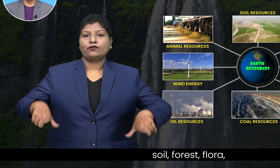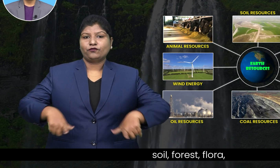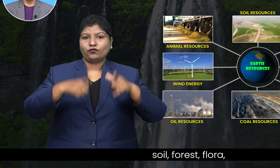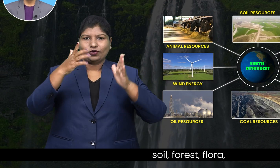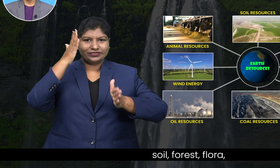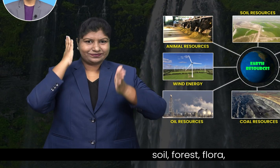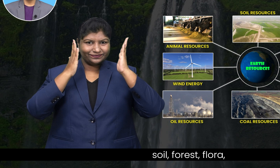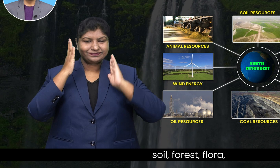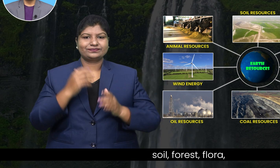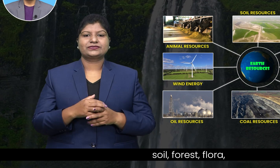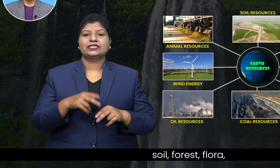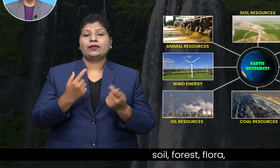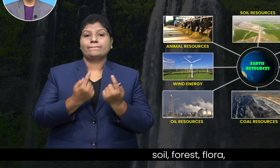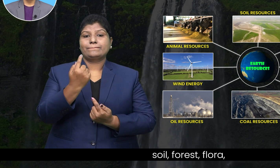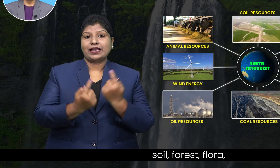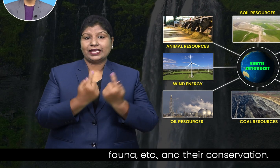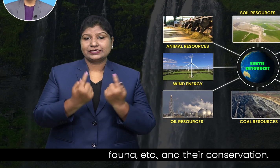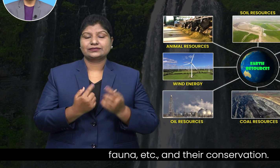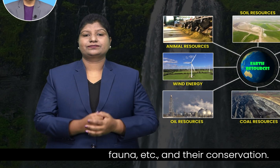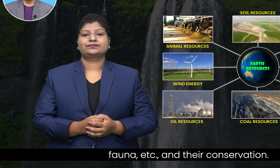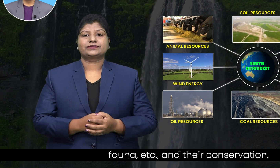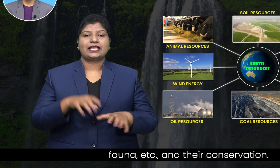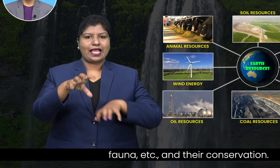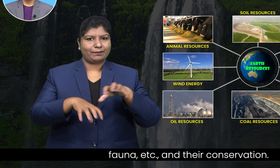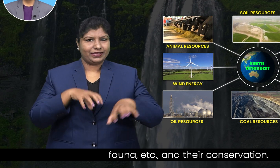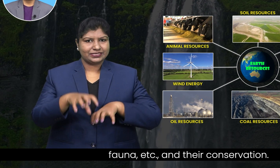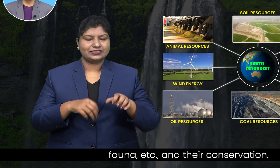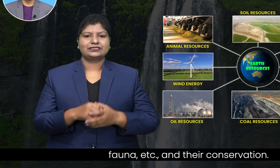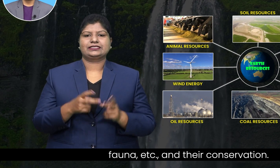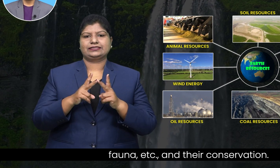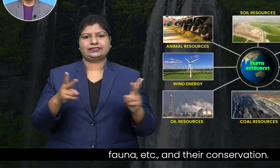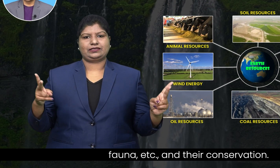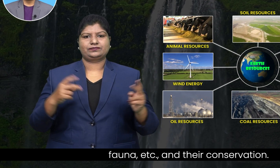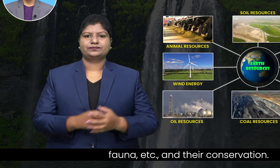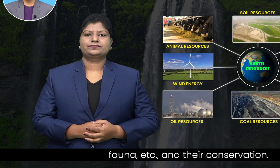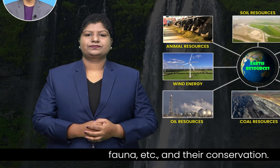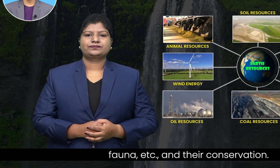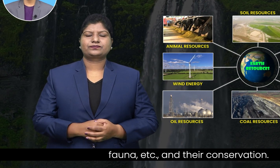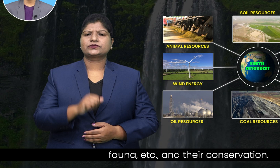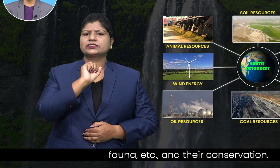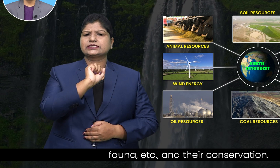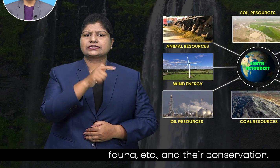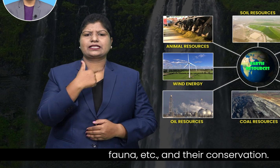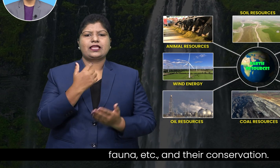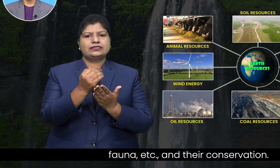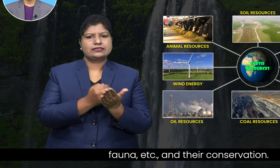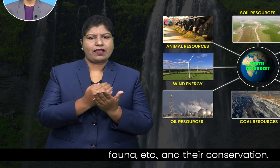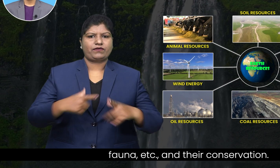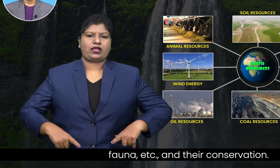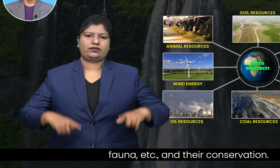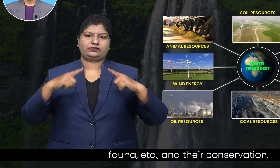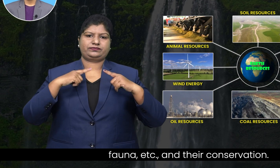forest, flora, fauna, etc. and their conservation.